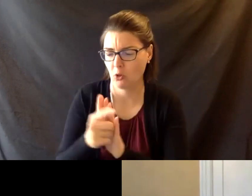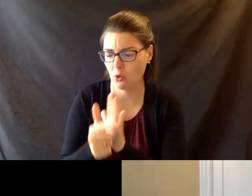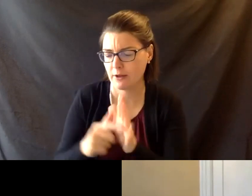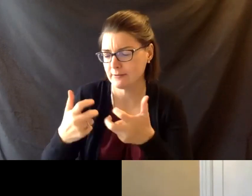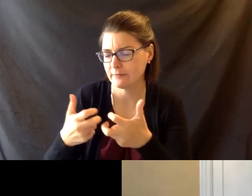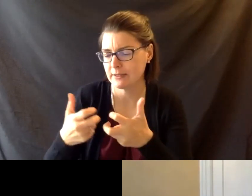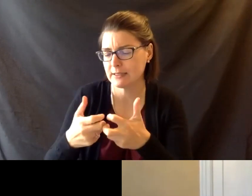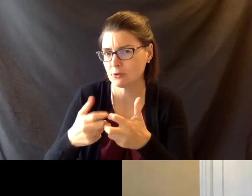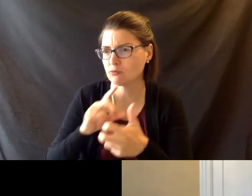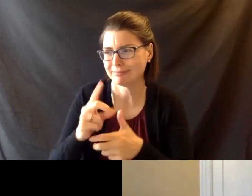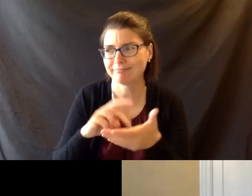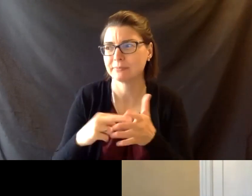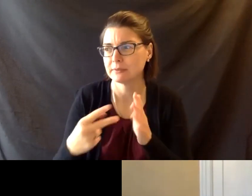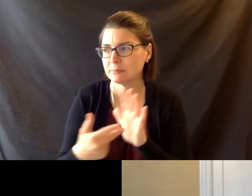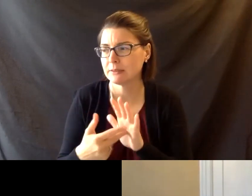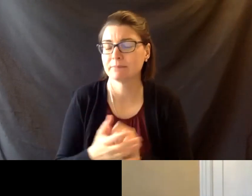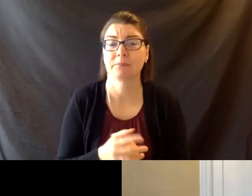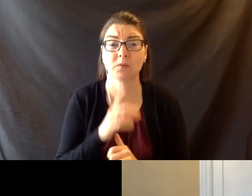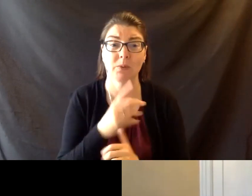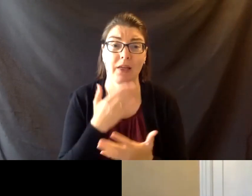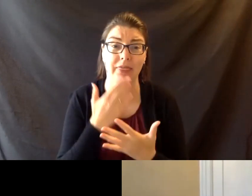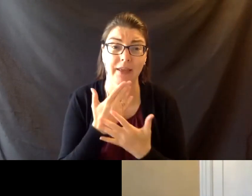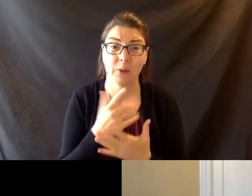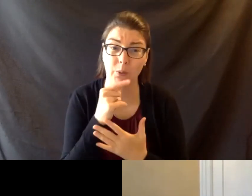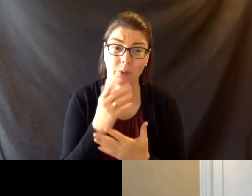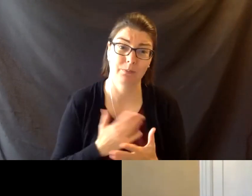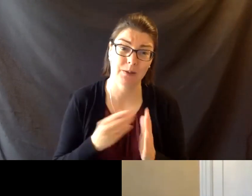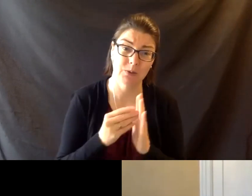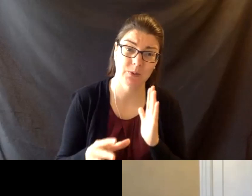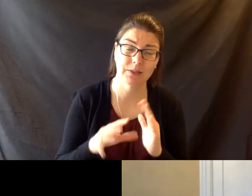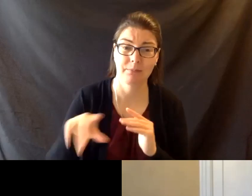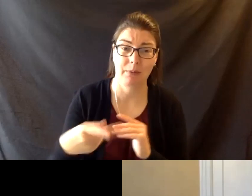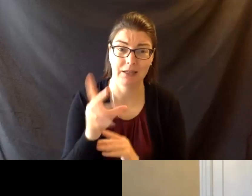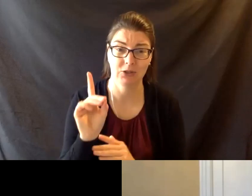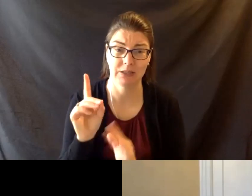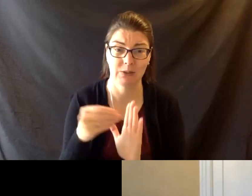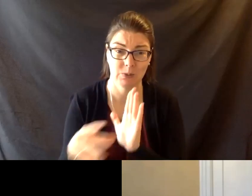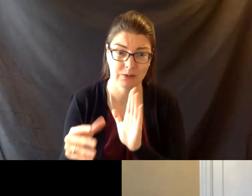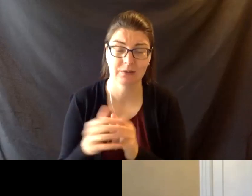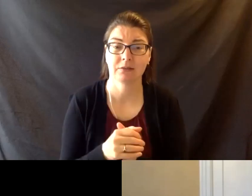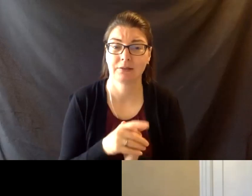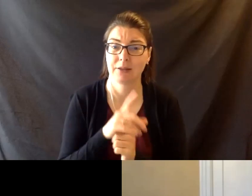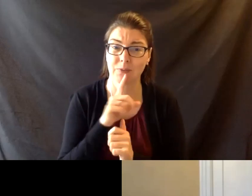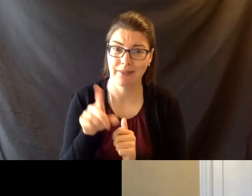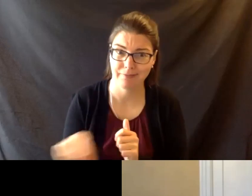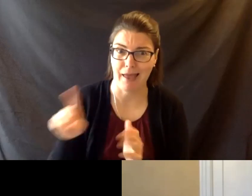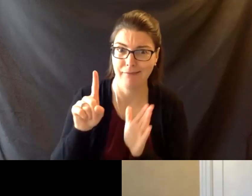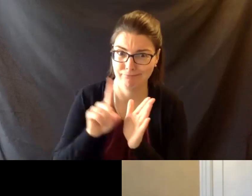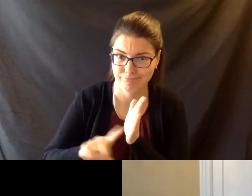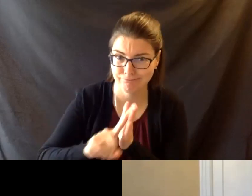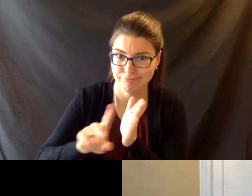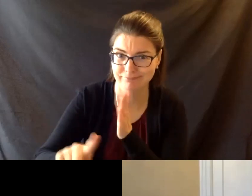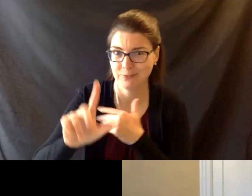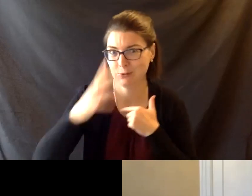are. Mostly, I'd like to thank my students and postdocs. I mean, they are the people who really do the research, as all of you